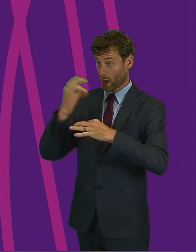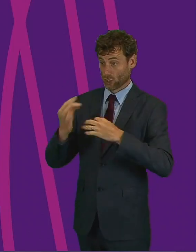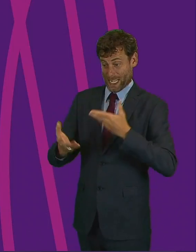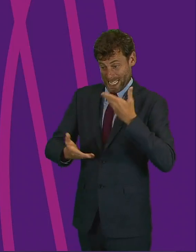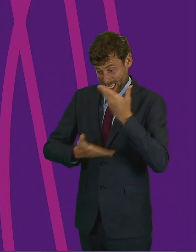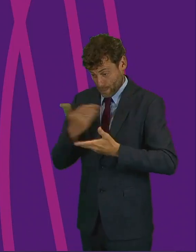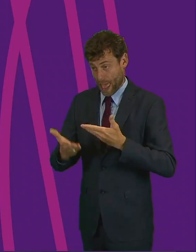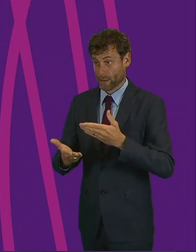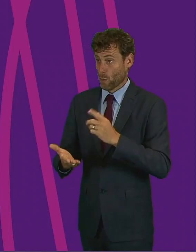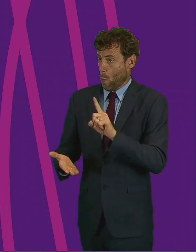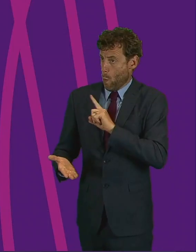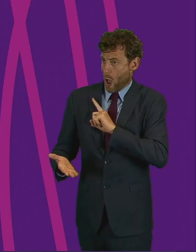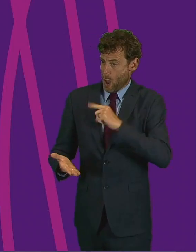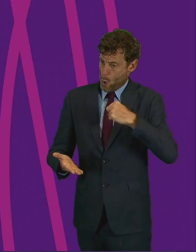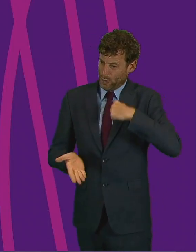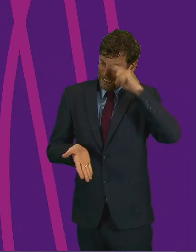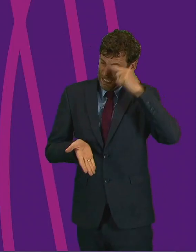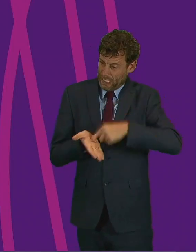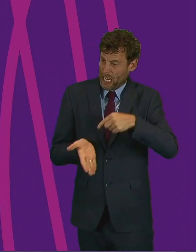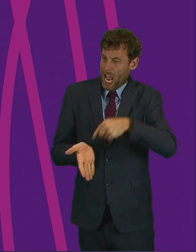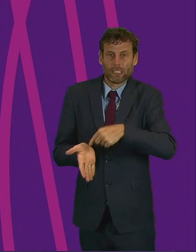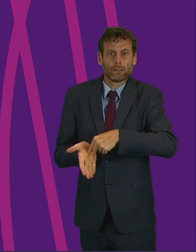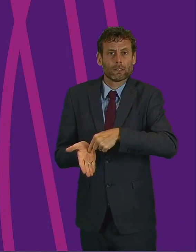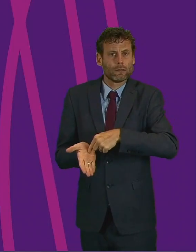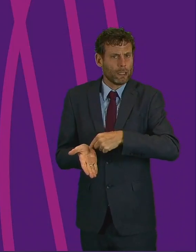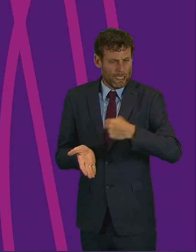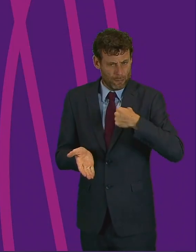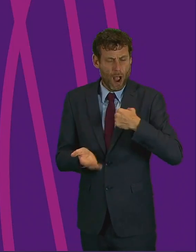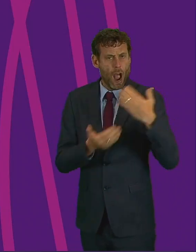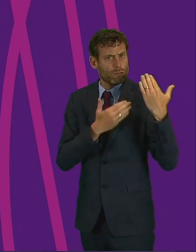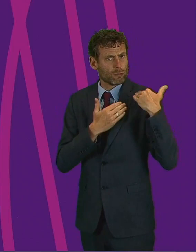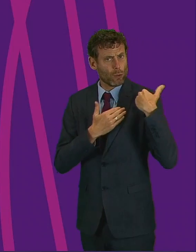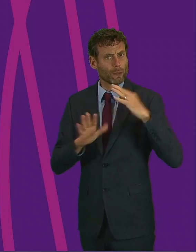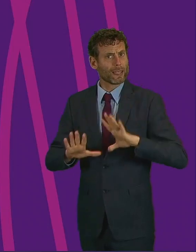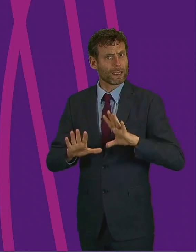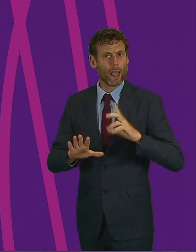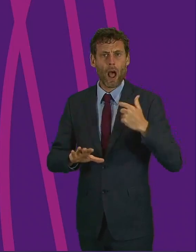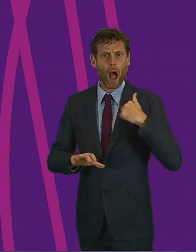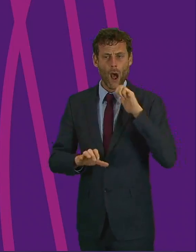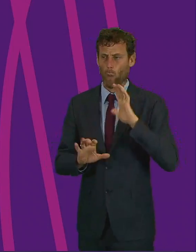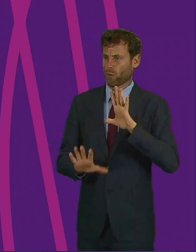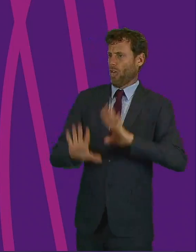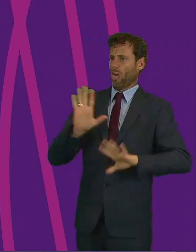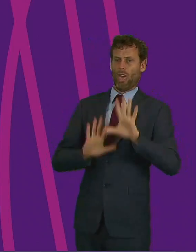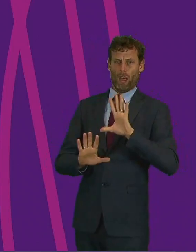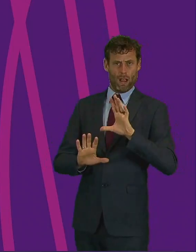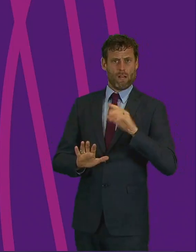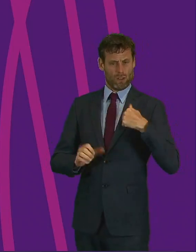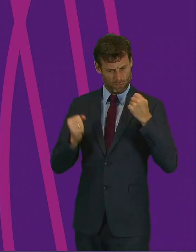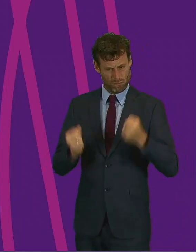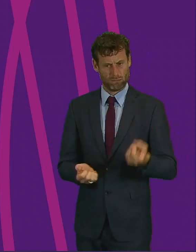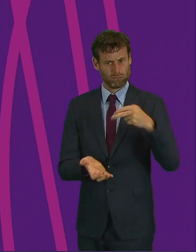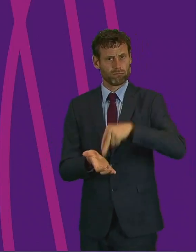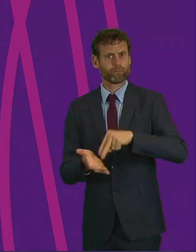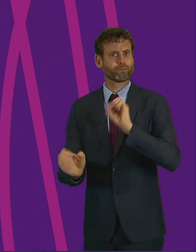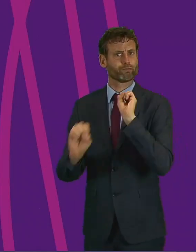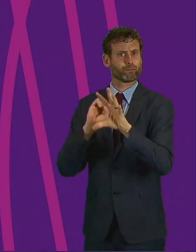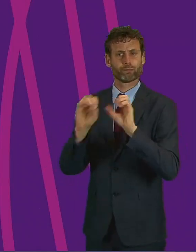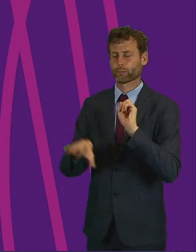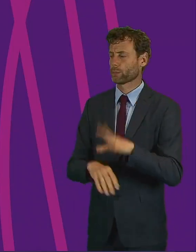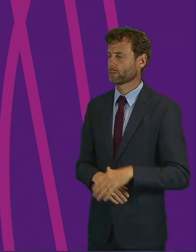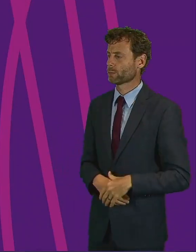my duty and responsibility, and it's one I never have and never will shy away from. Jackson Carlo. First Minister, the World